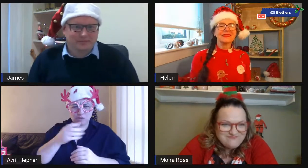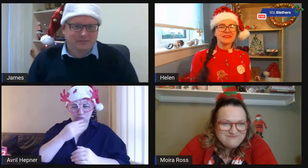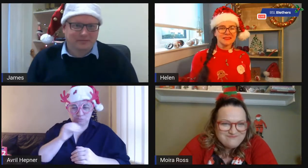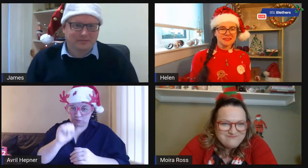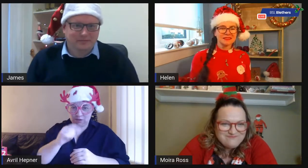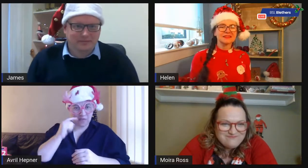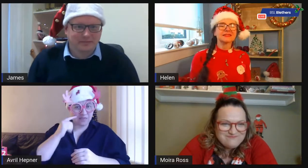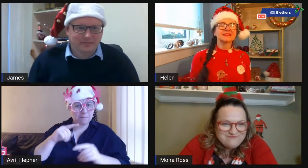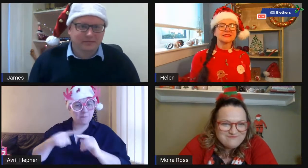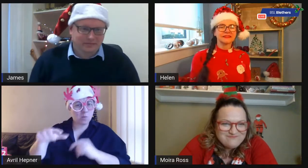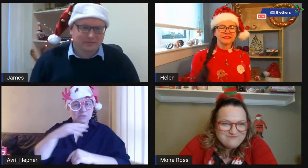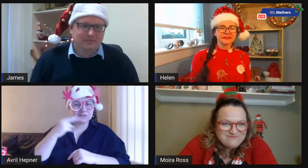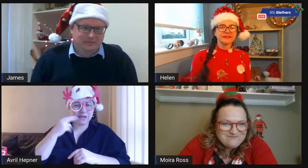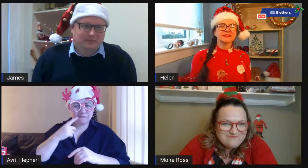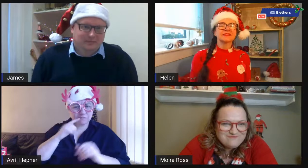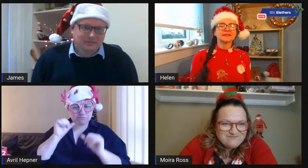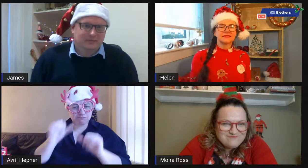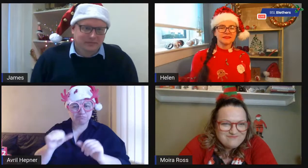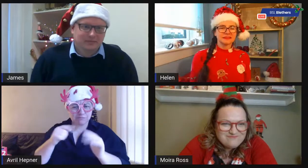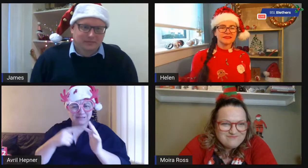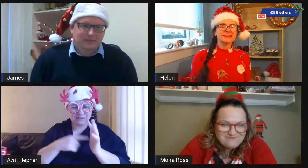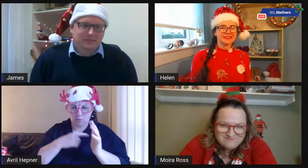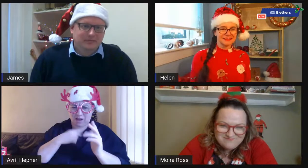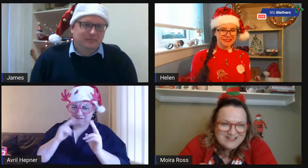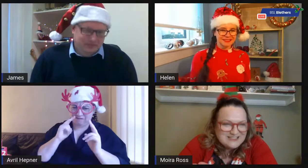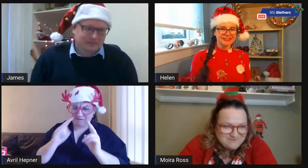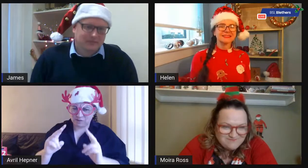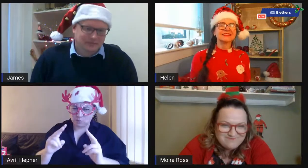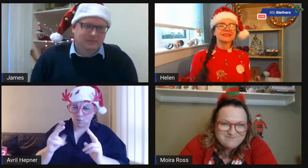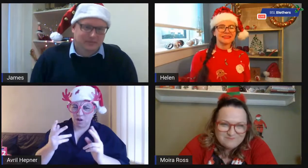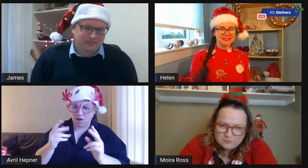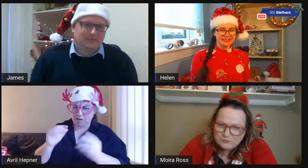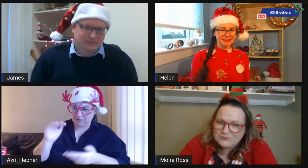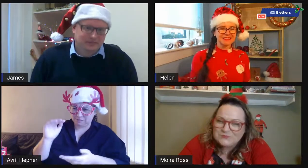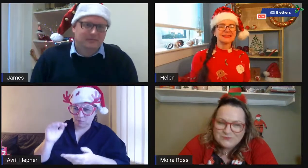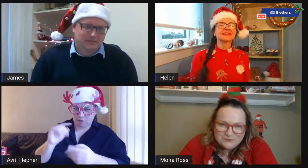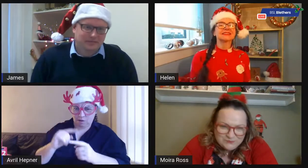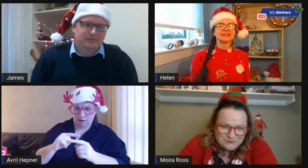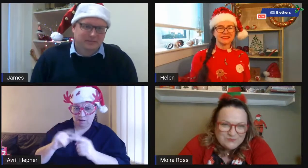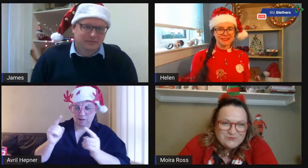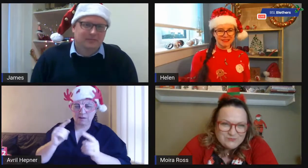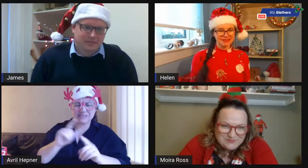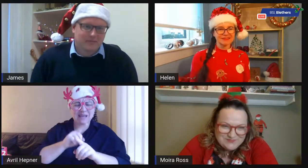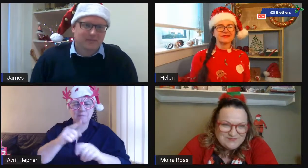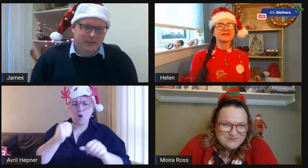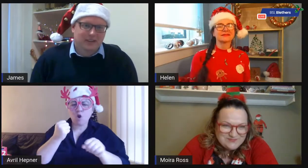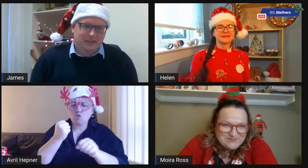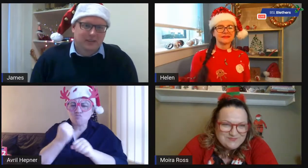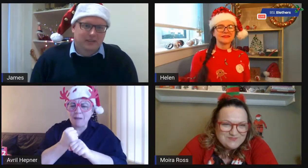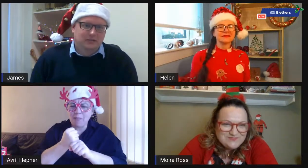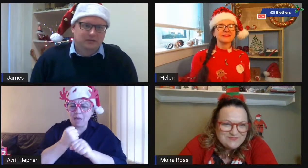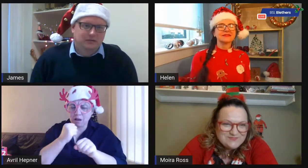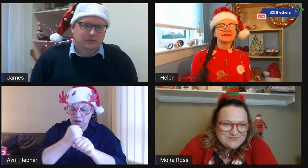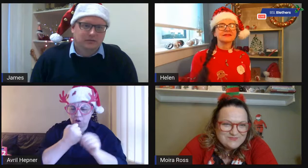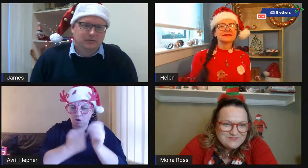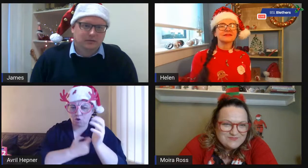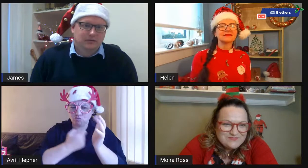Maybe people should buy the Radio Times and find out. I think Christmas is always on. E.T.'s always on at Christmas, right? It's very visual. It's